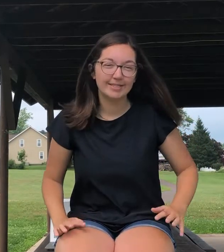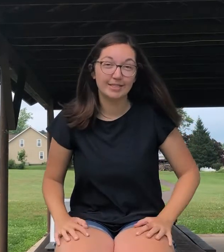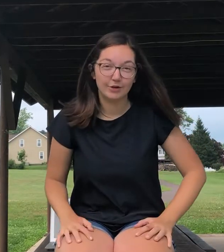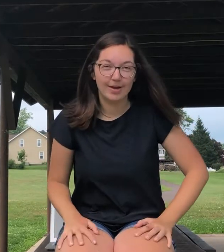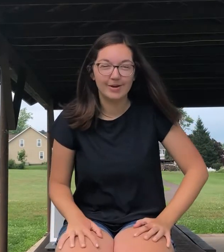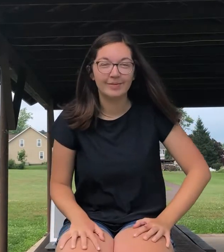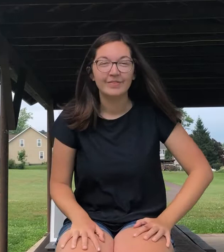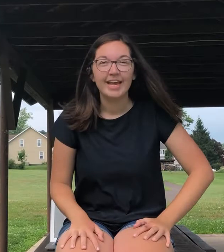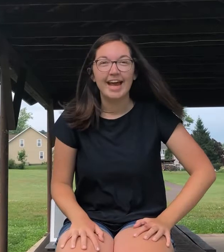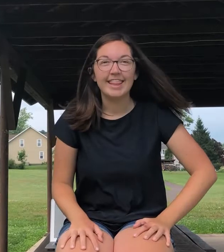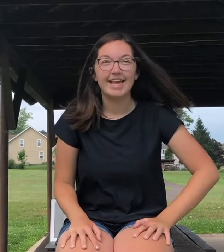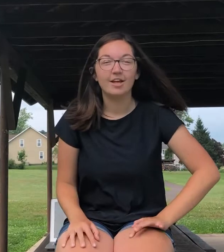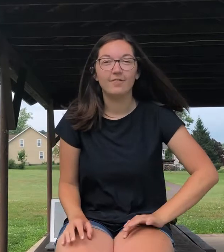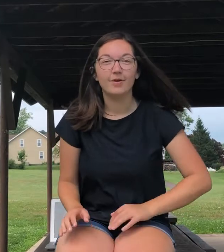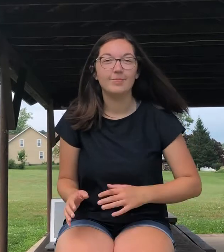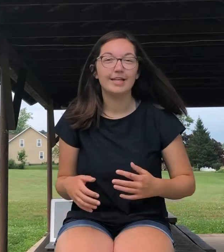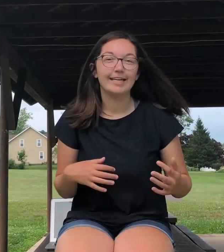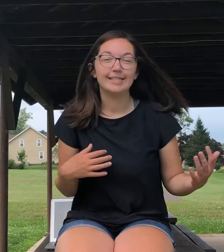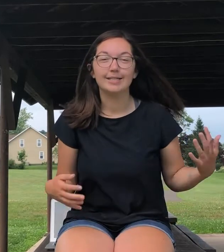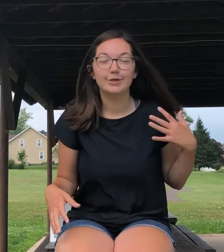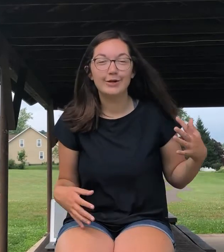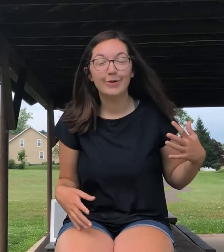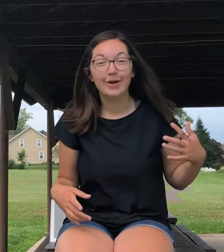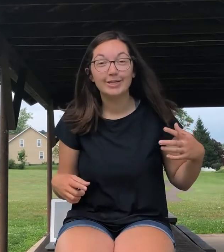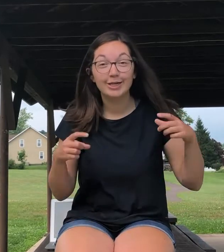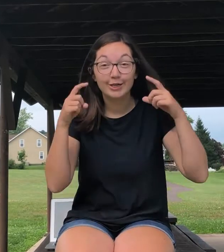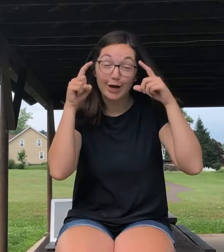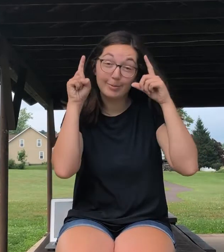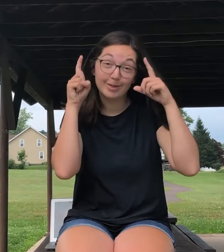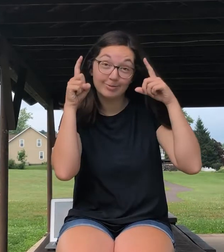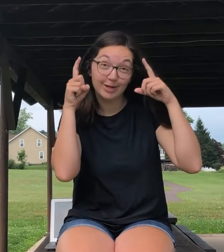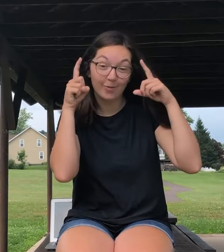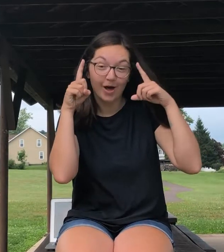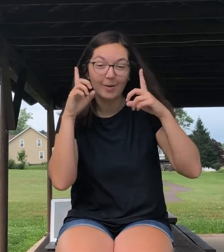to the grammar. And then if it would be like a yes or no question, your eyebrows would go up.